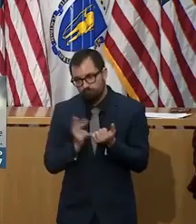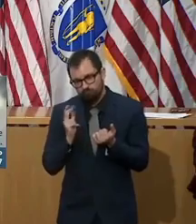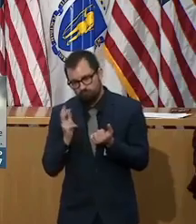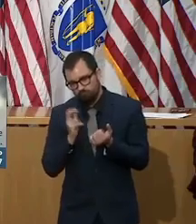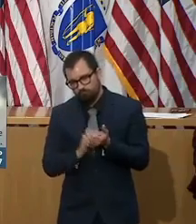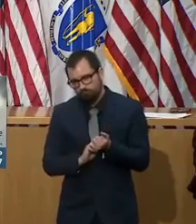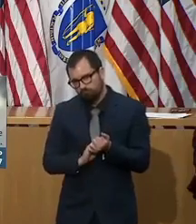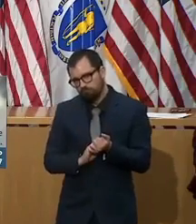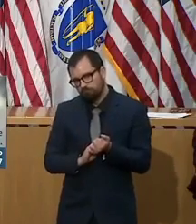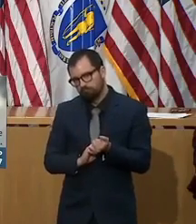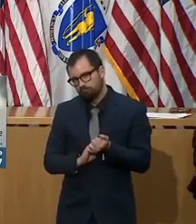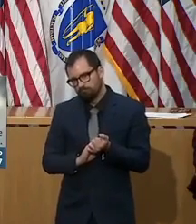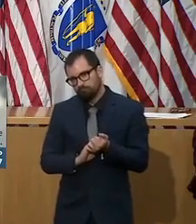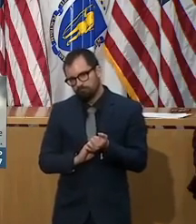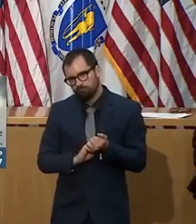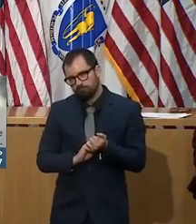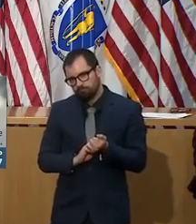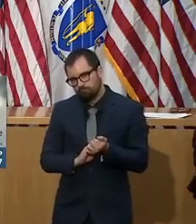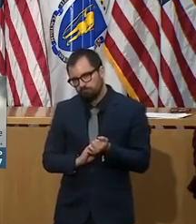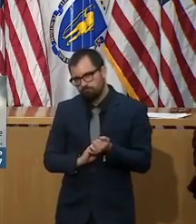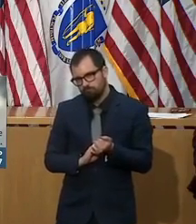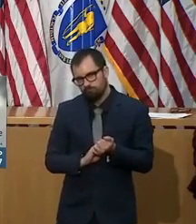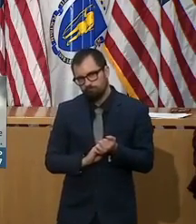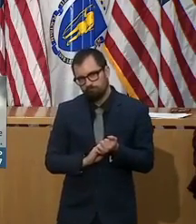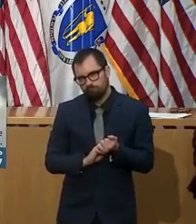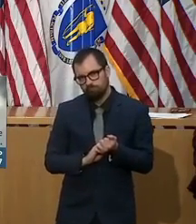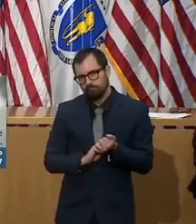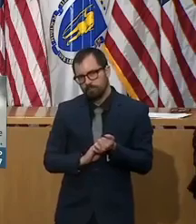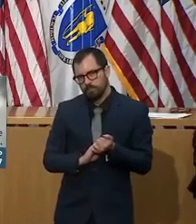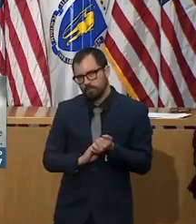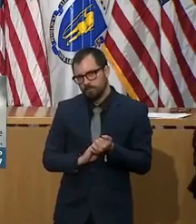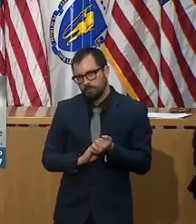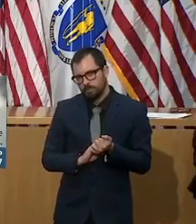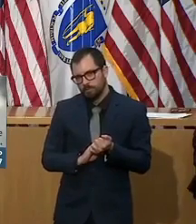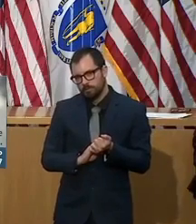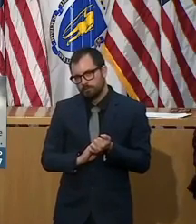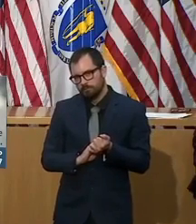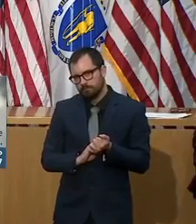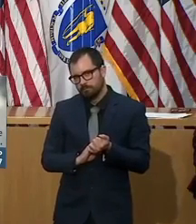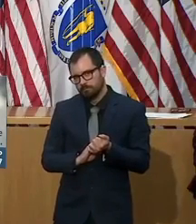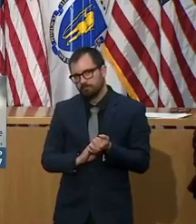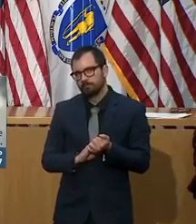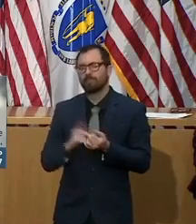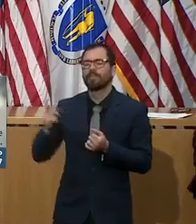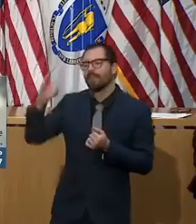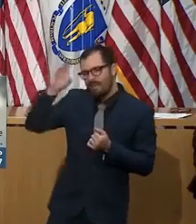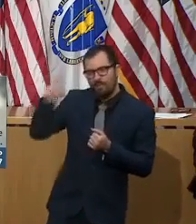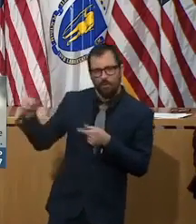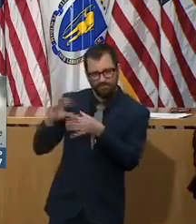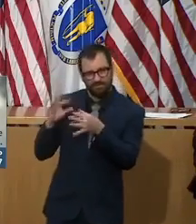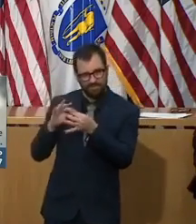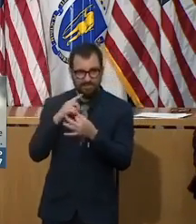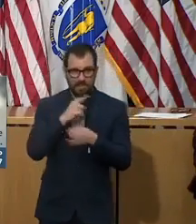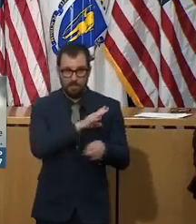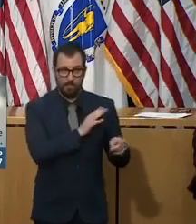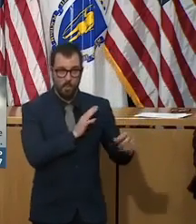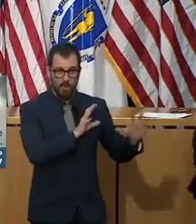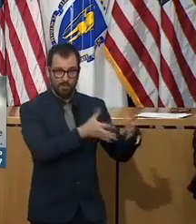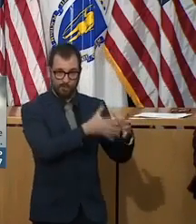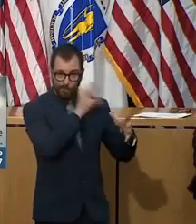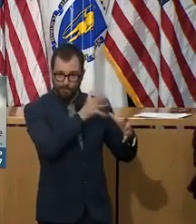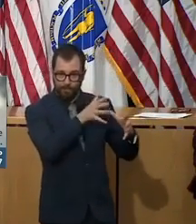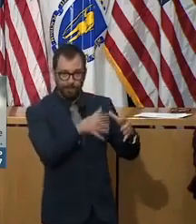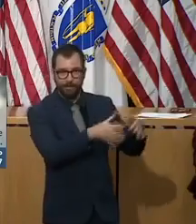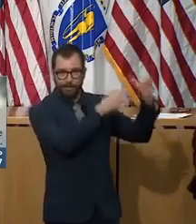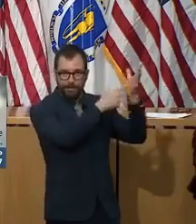the reasons why we both said in our remarks that we'd be making regular updates on the work of the